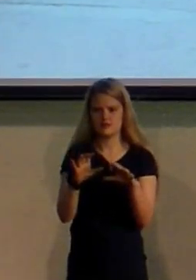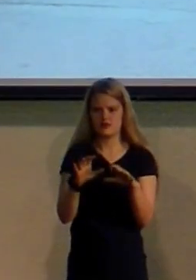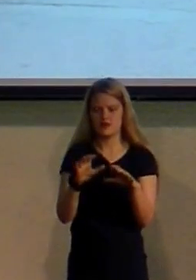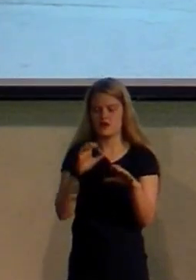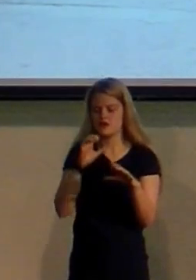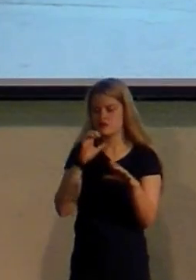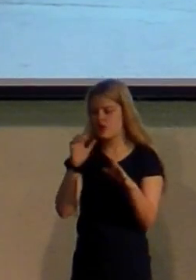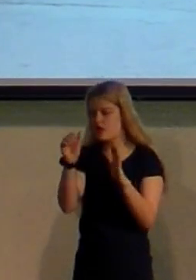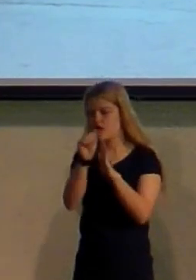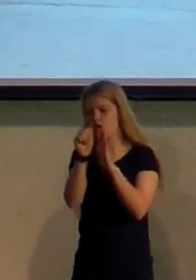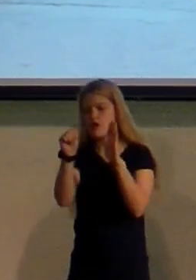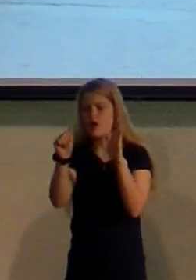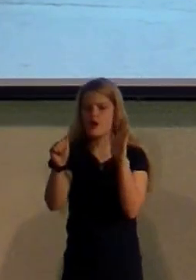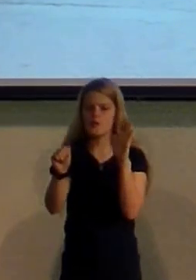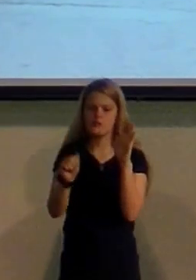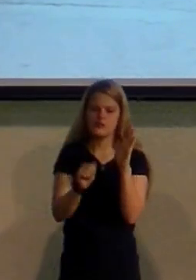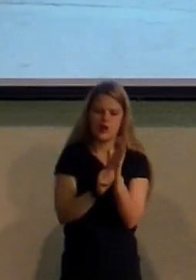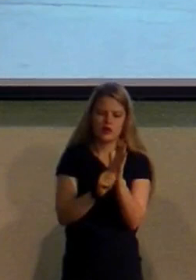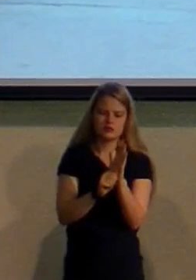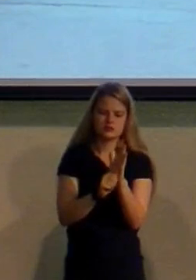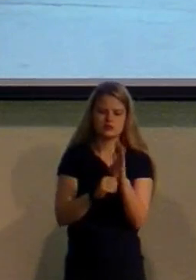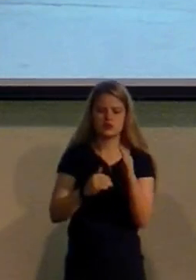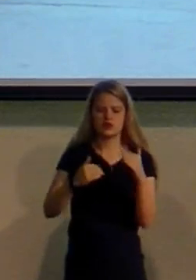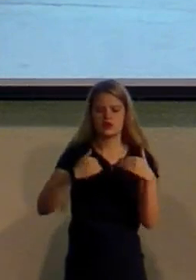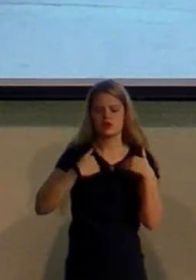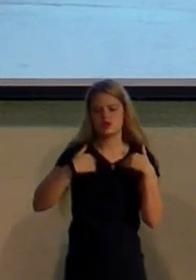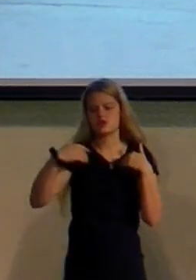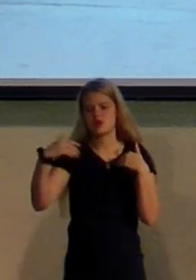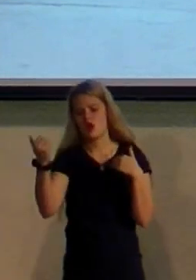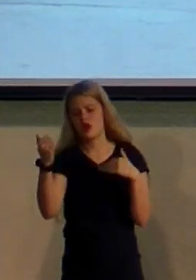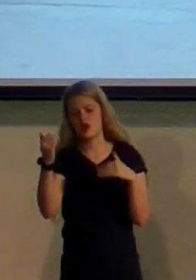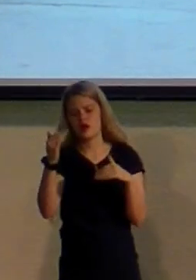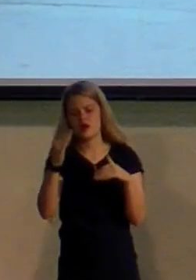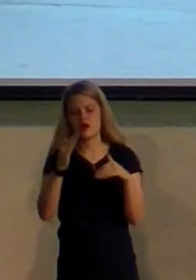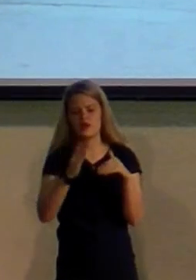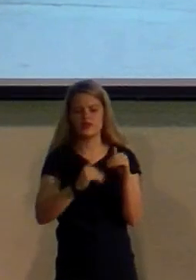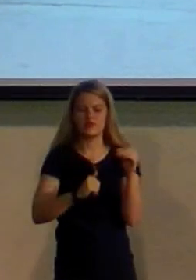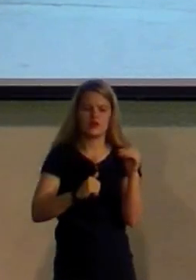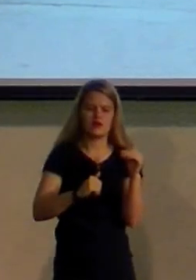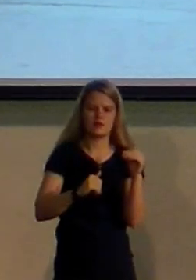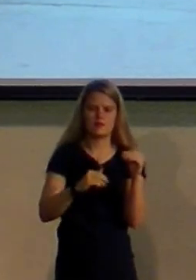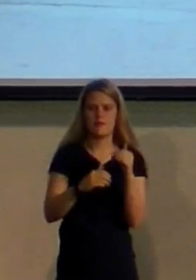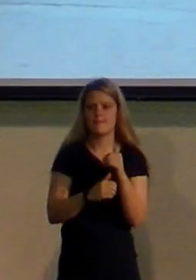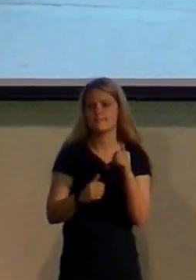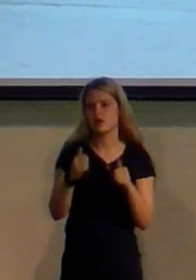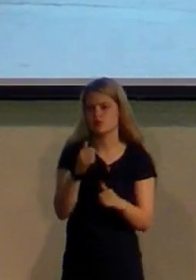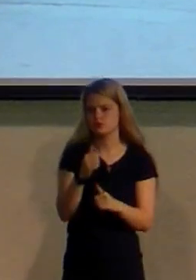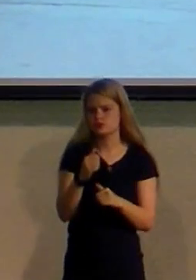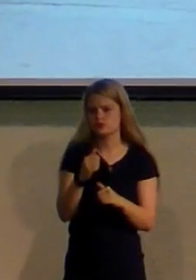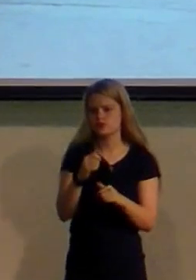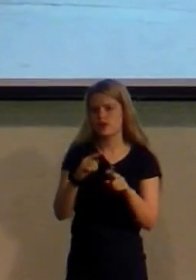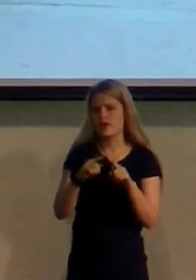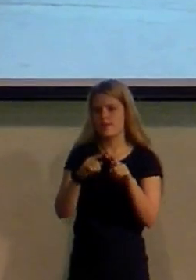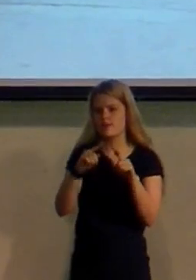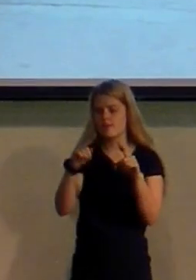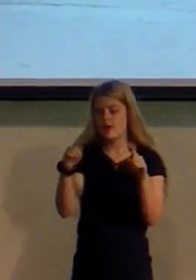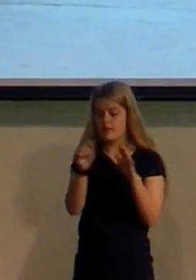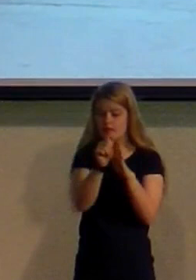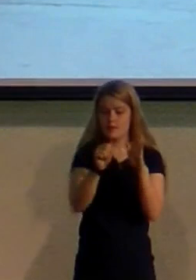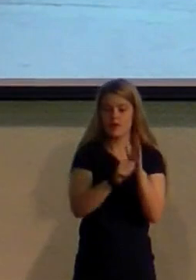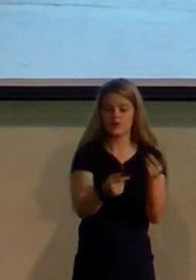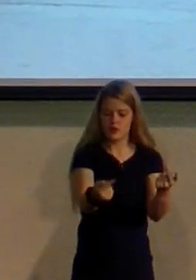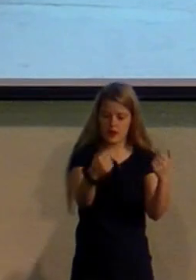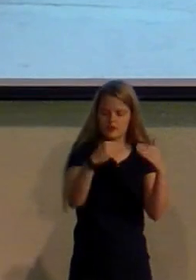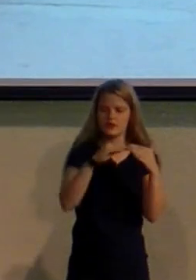Jesus. He's younger than the apostolic band. But whenever the apostles were in town,